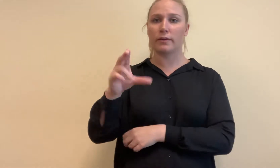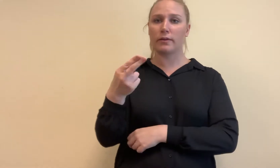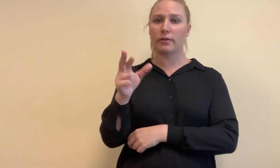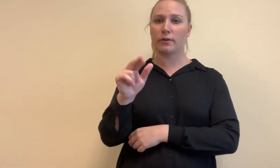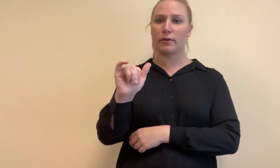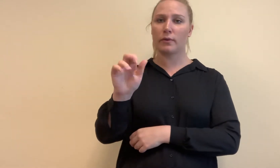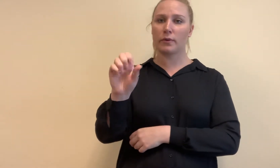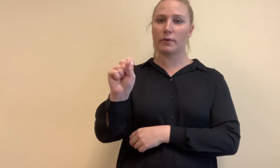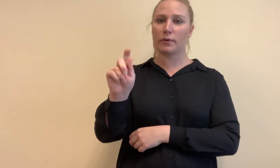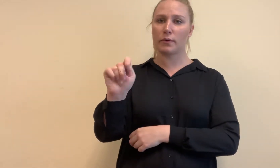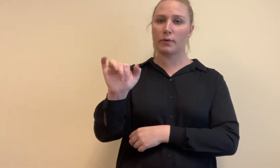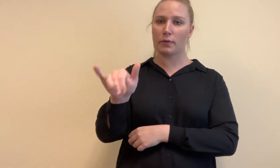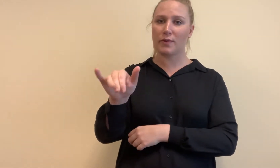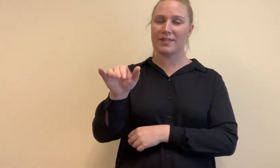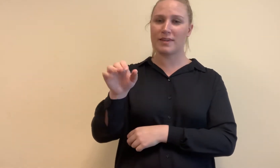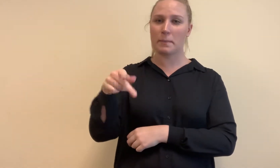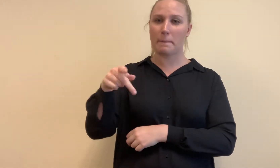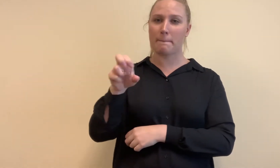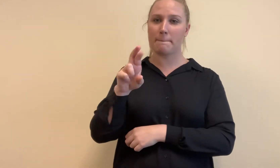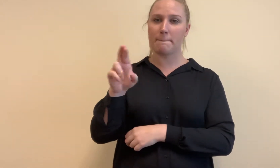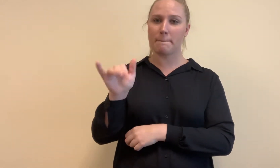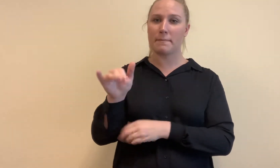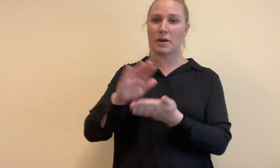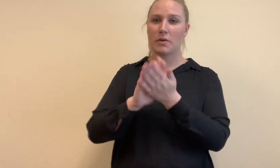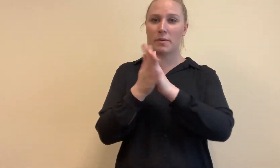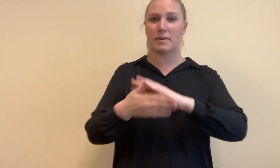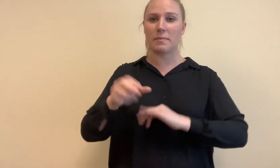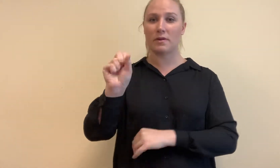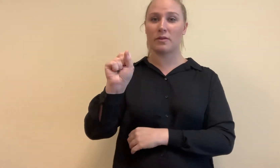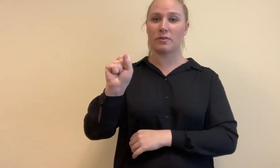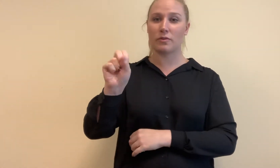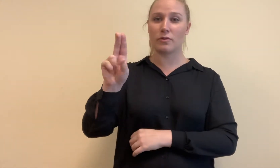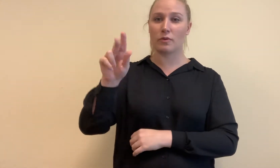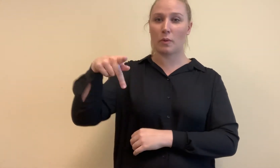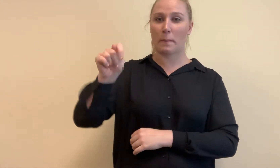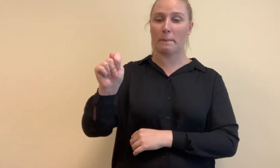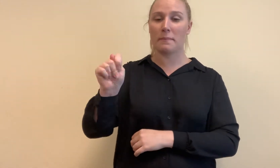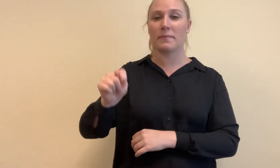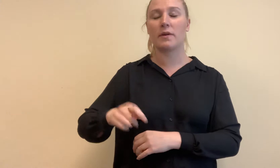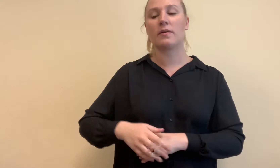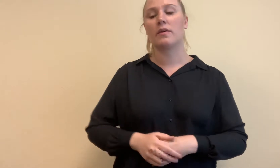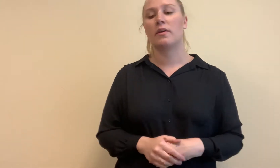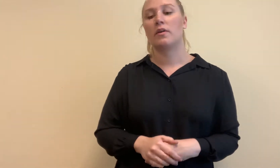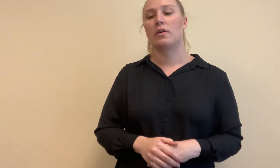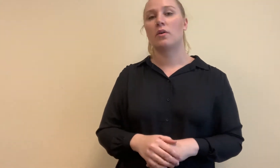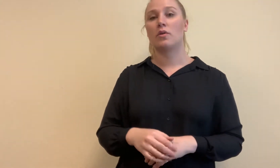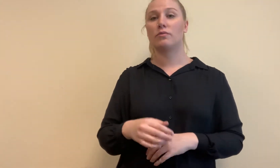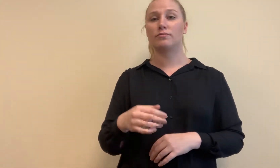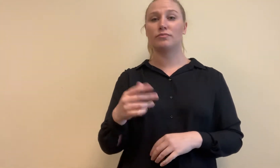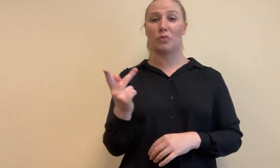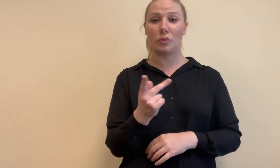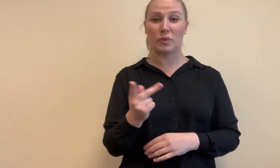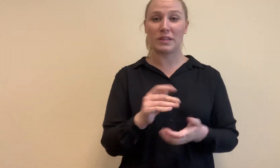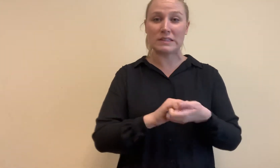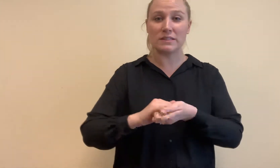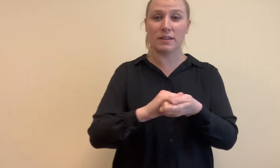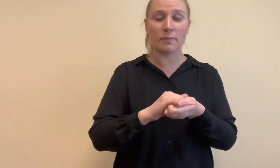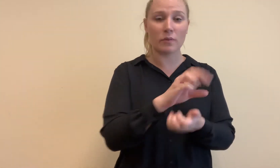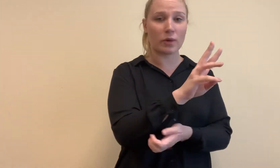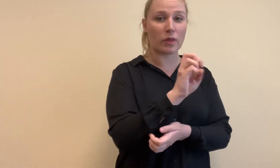and when Christy Perry became superintendent, we started working with WU as well, and